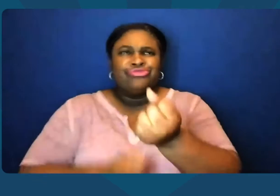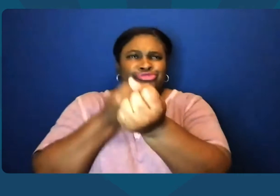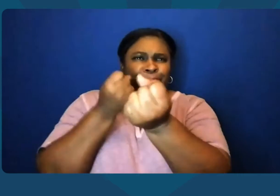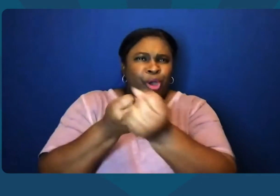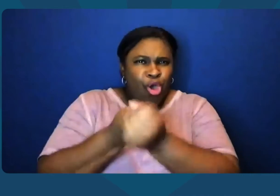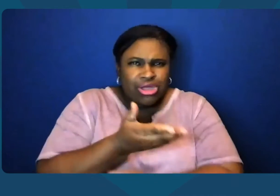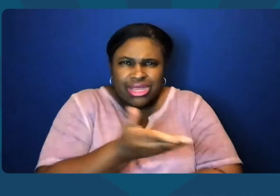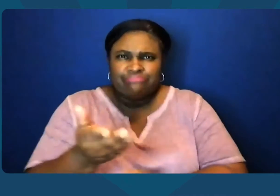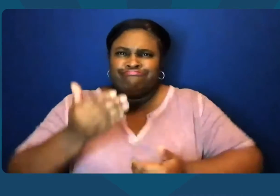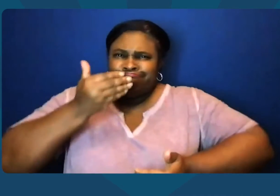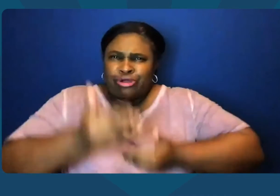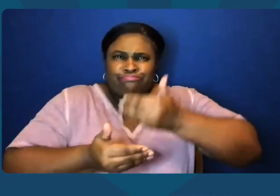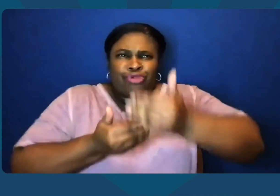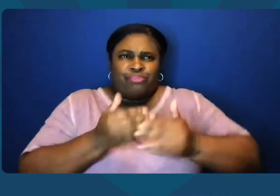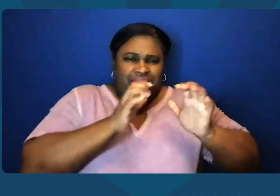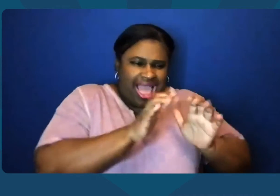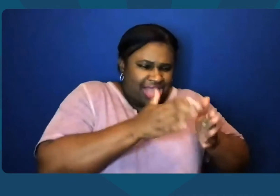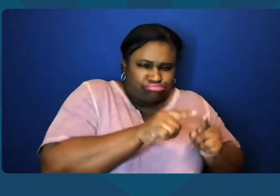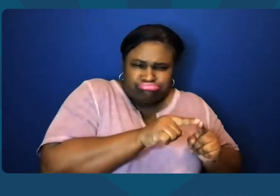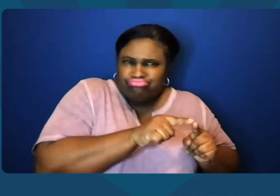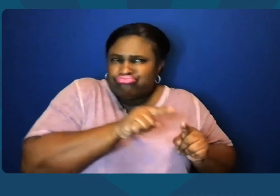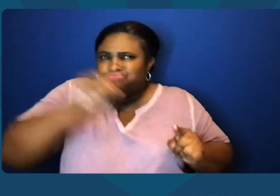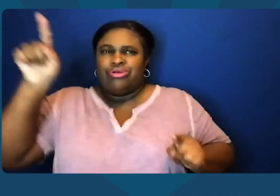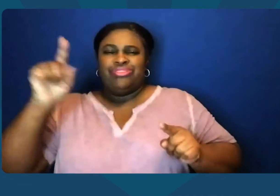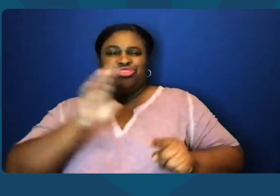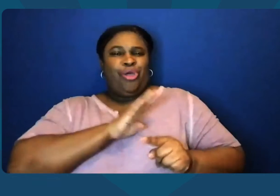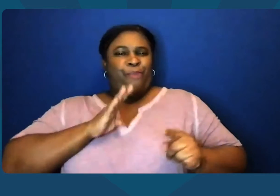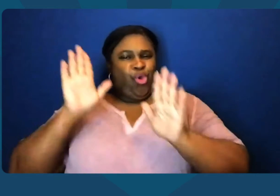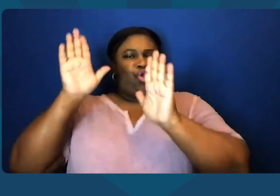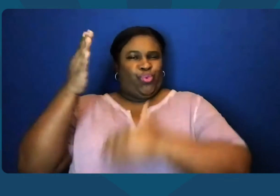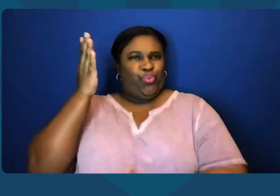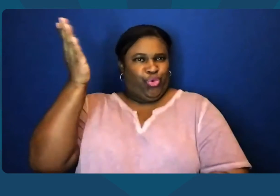the classroom to the boardroom.